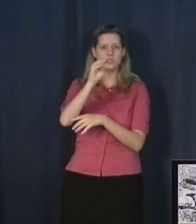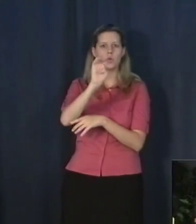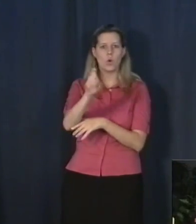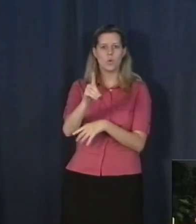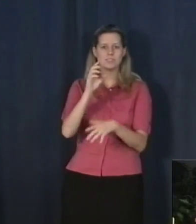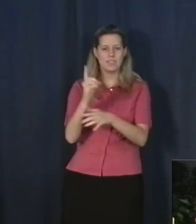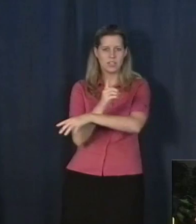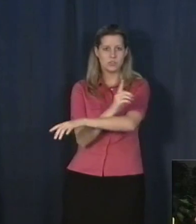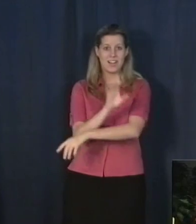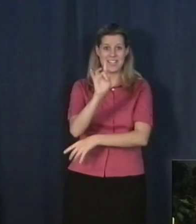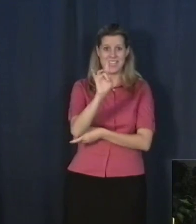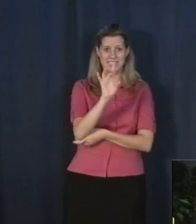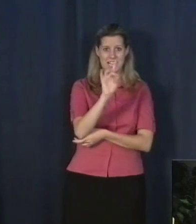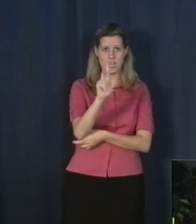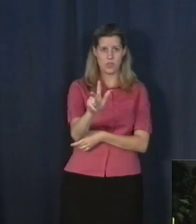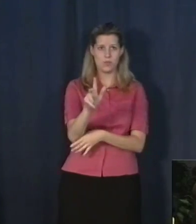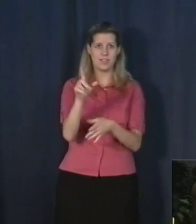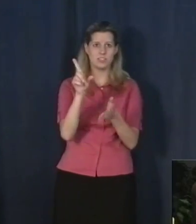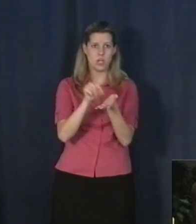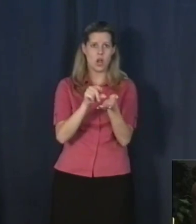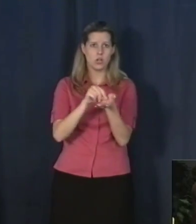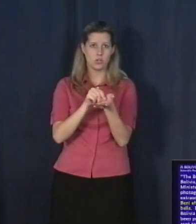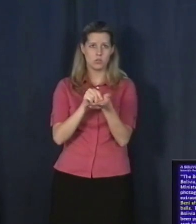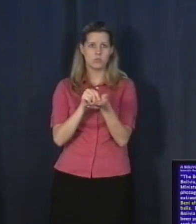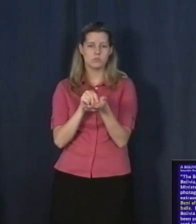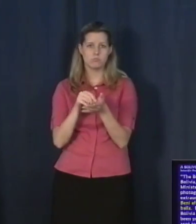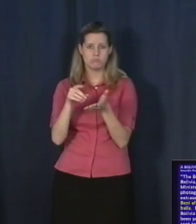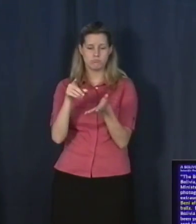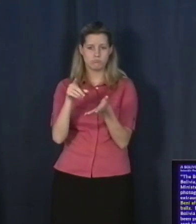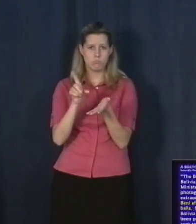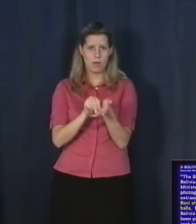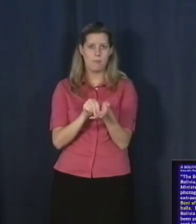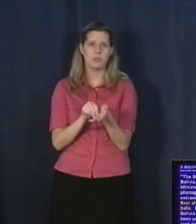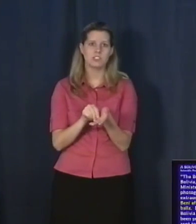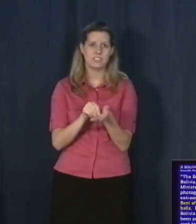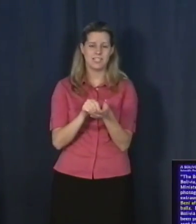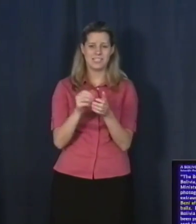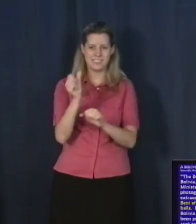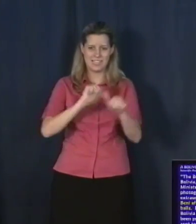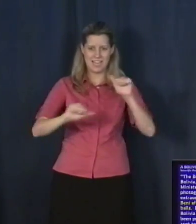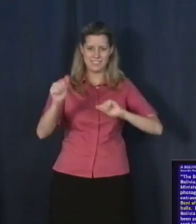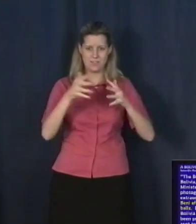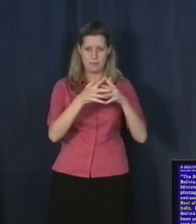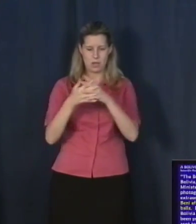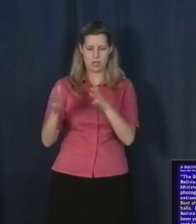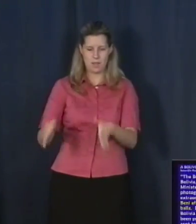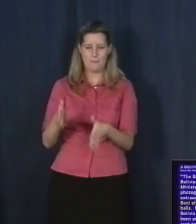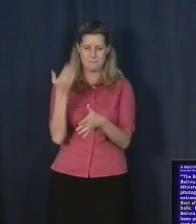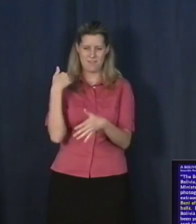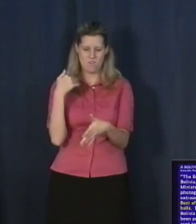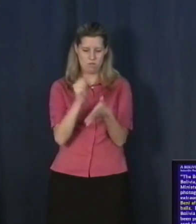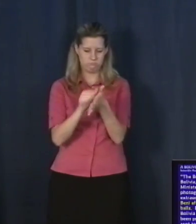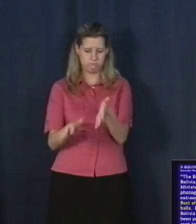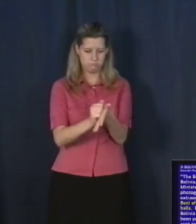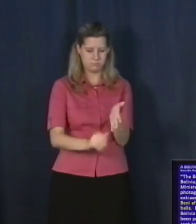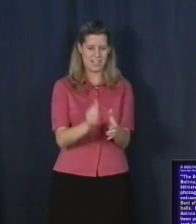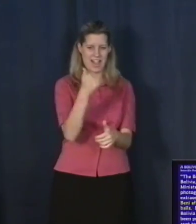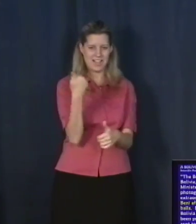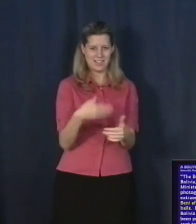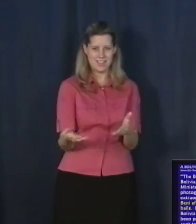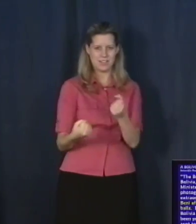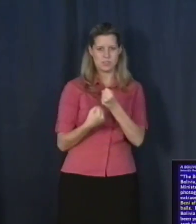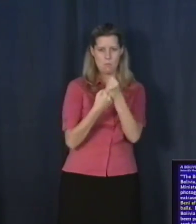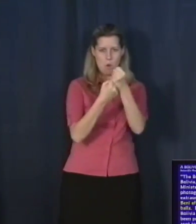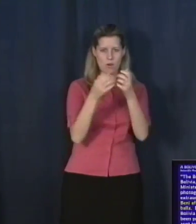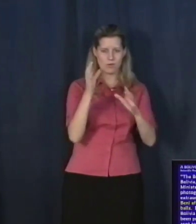kind. In 1883, this article came out in Scientific American before they became very careful about filtering out anything